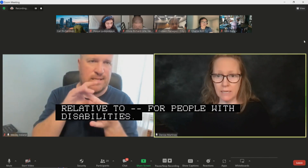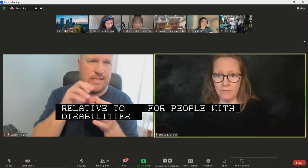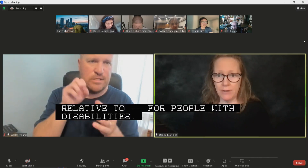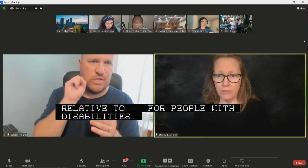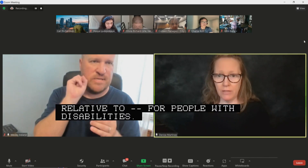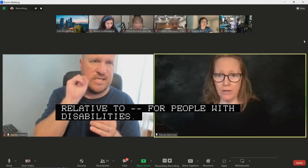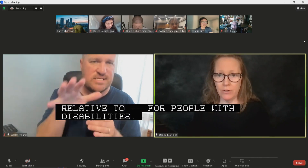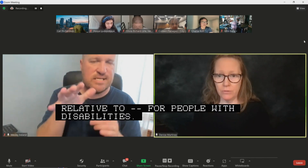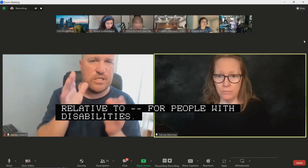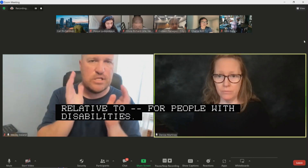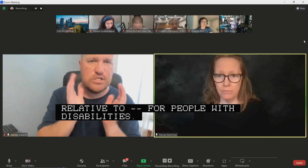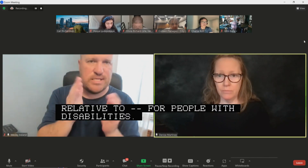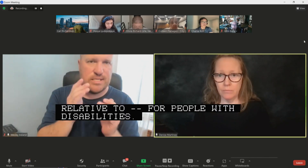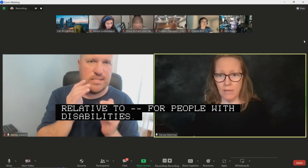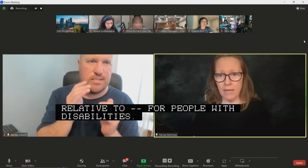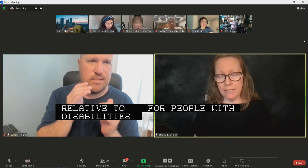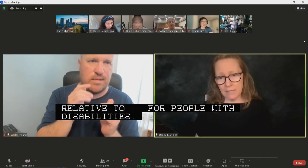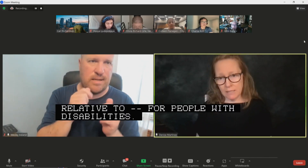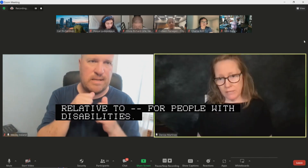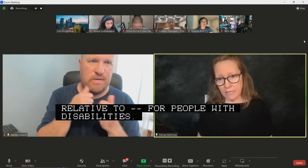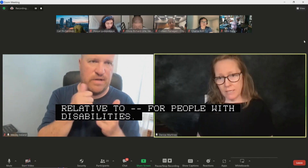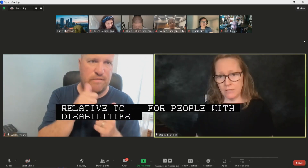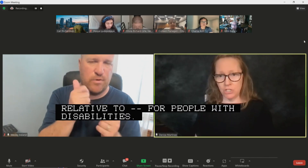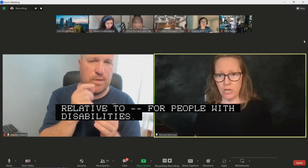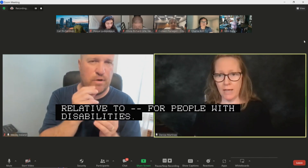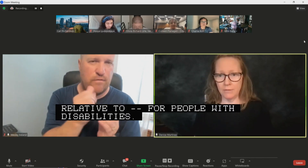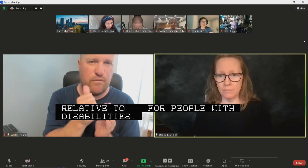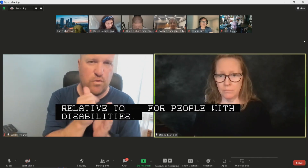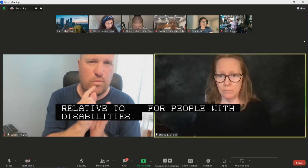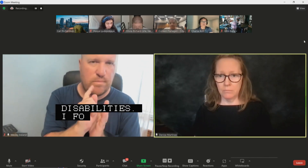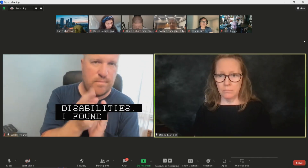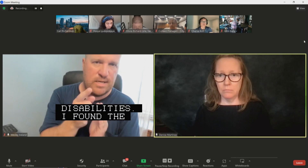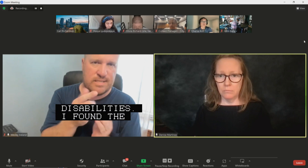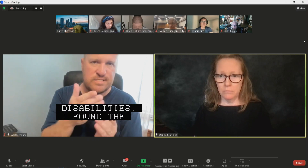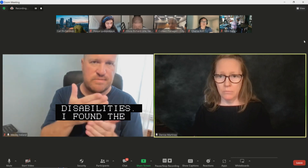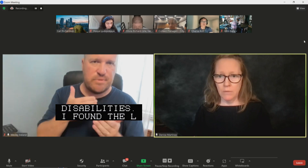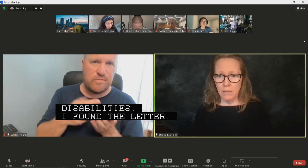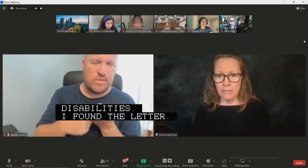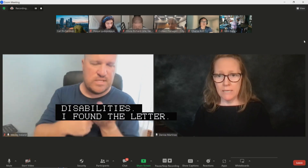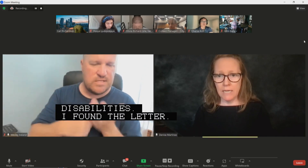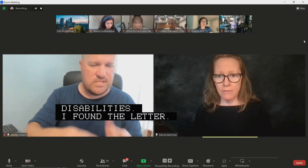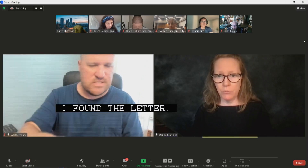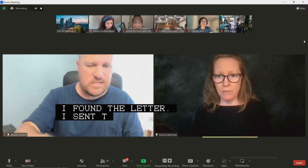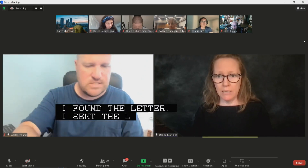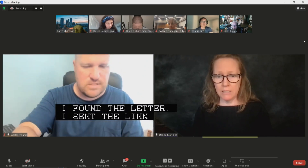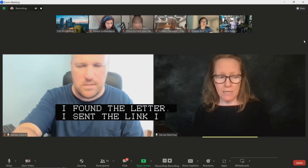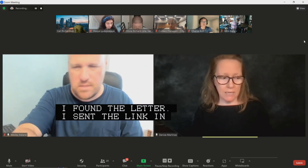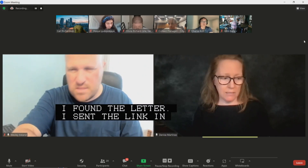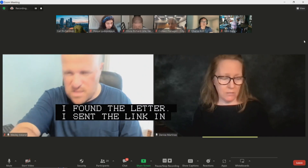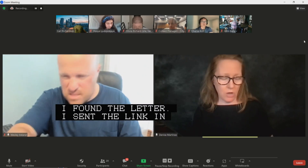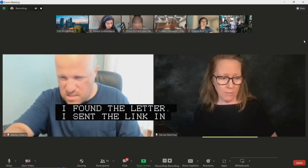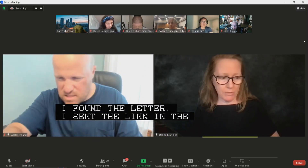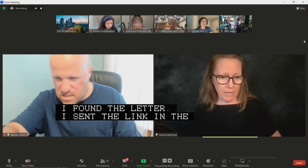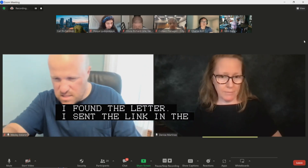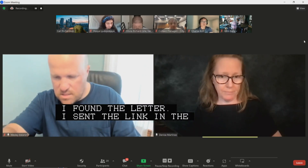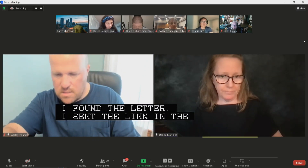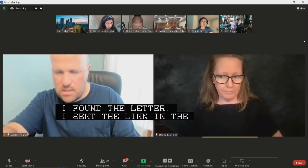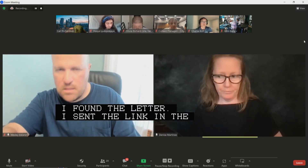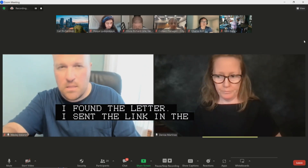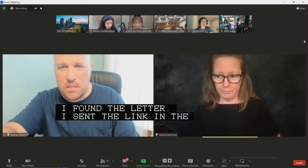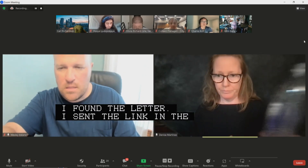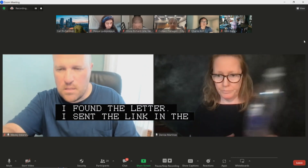Yes, and I found the letter, and I sent the link in the chat. Let's take a few minutes and talk about